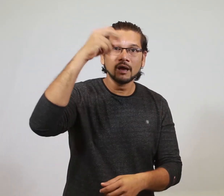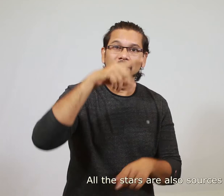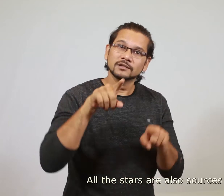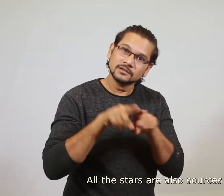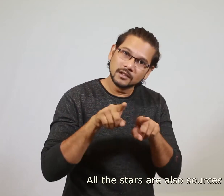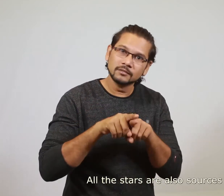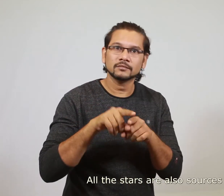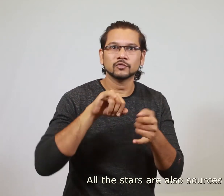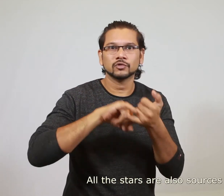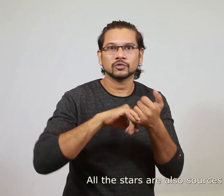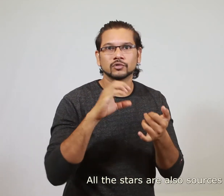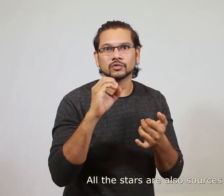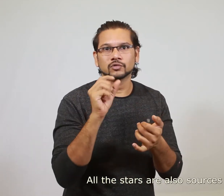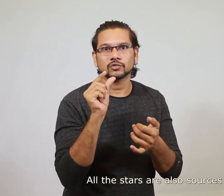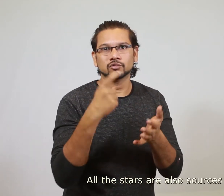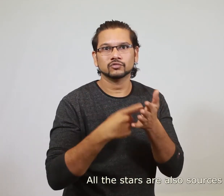All the stars are also sources of light.